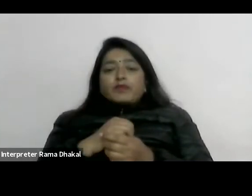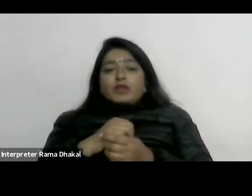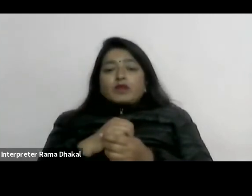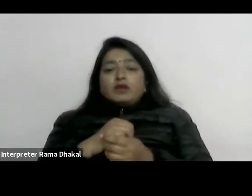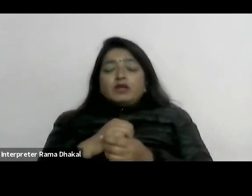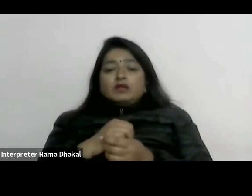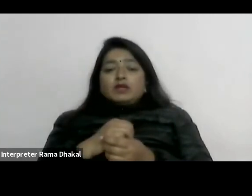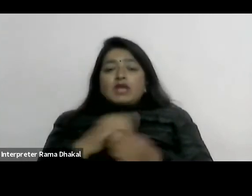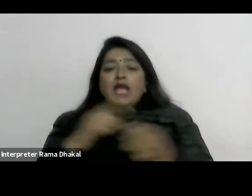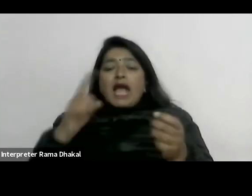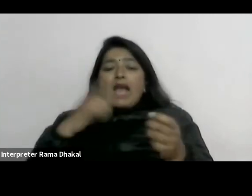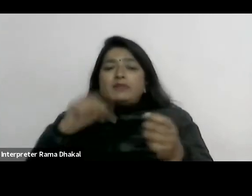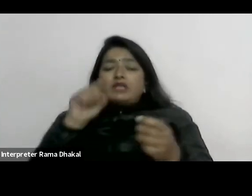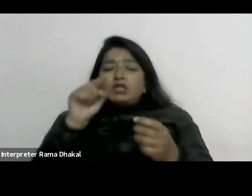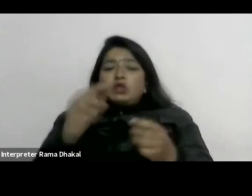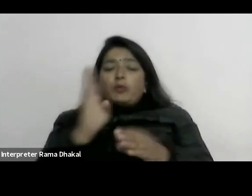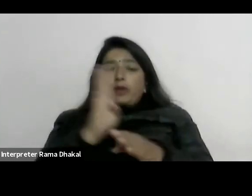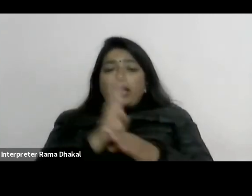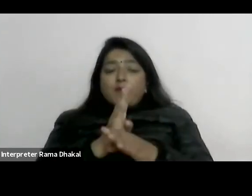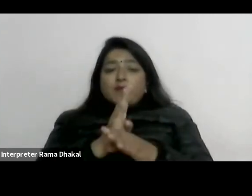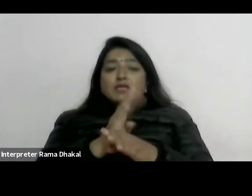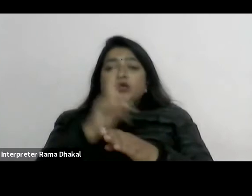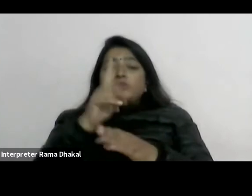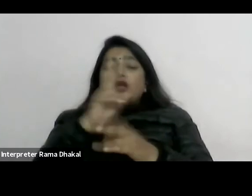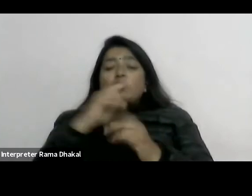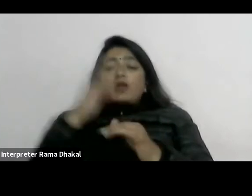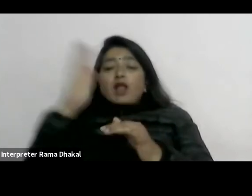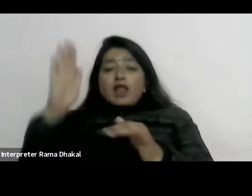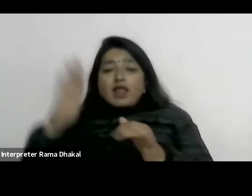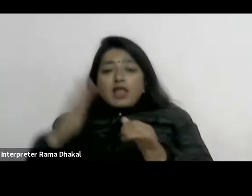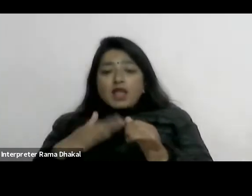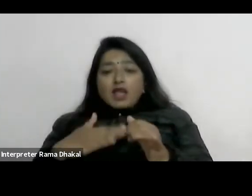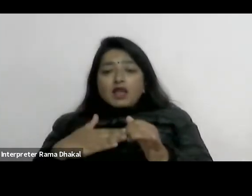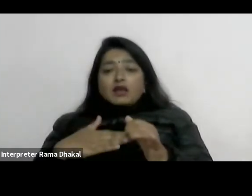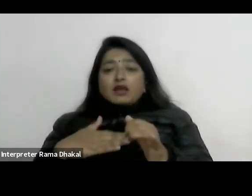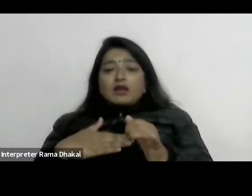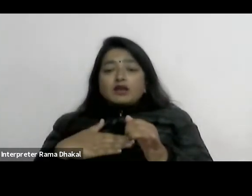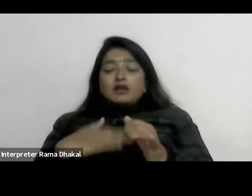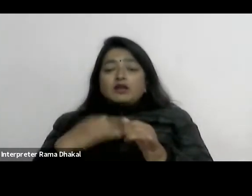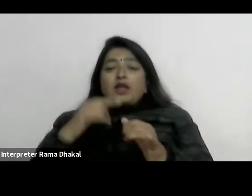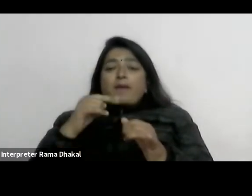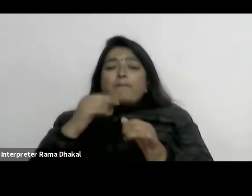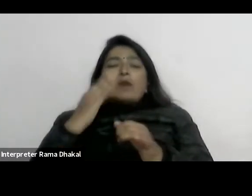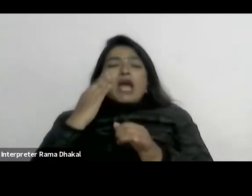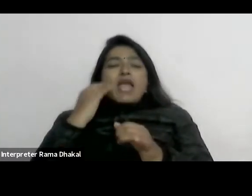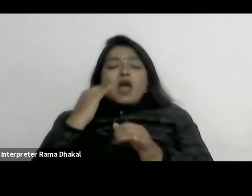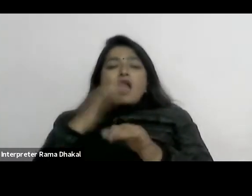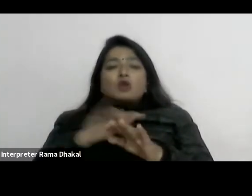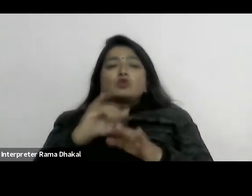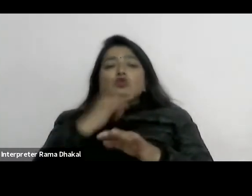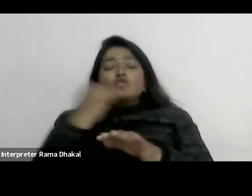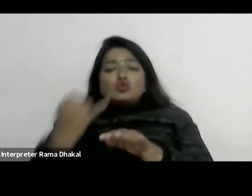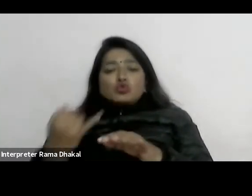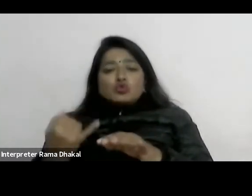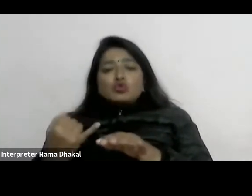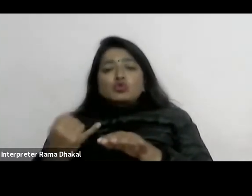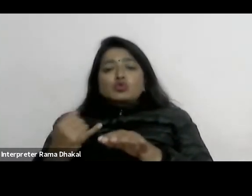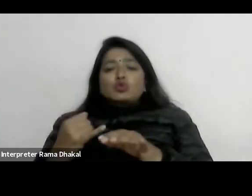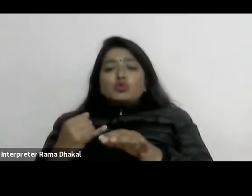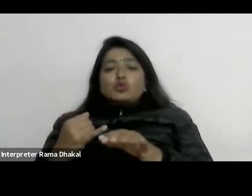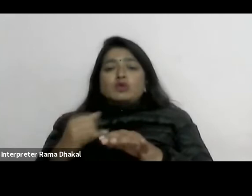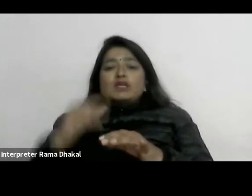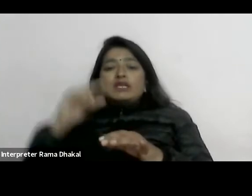We were able to bring to the table women whose lives will be directly impacted by this